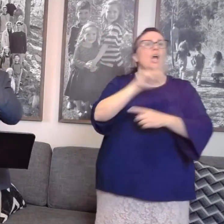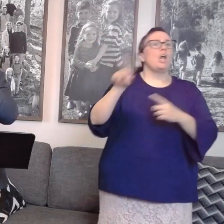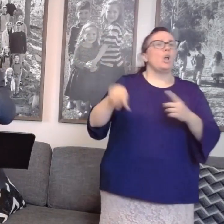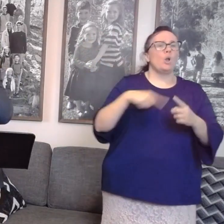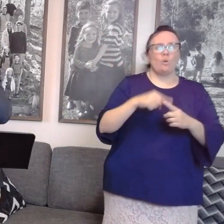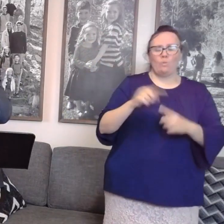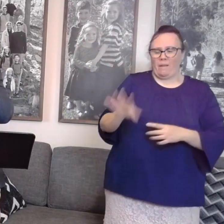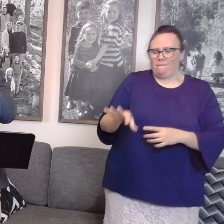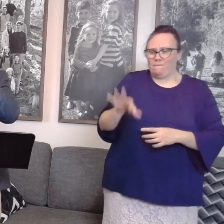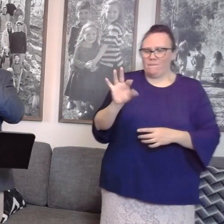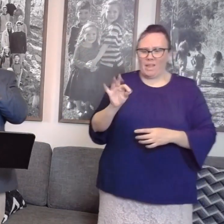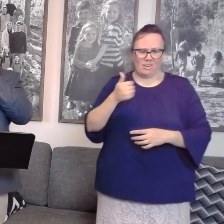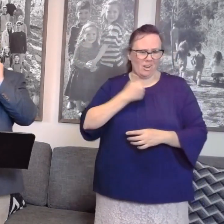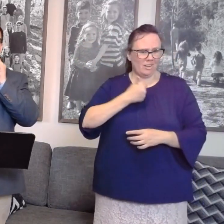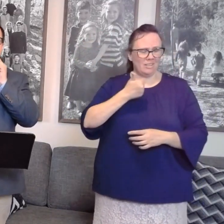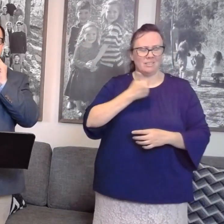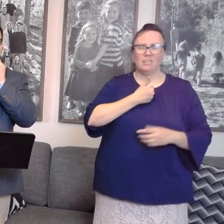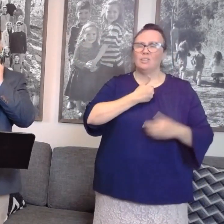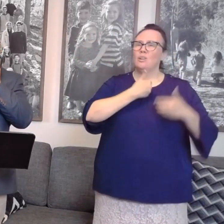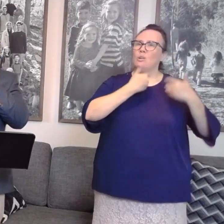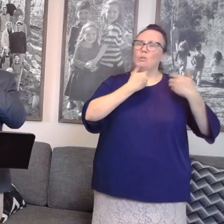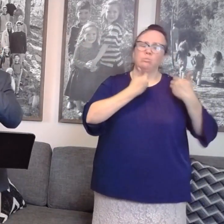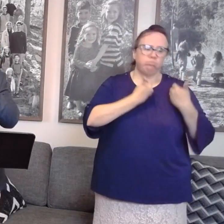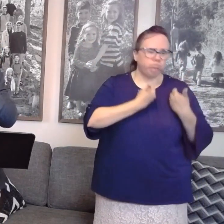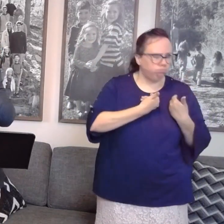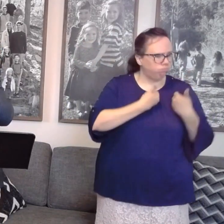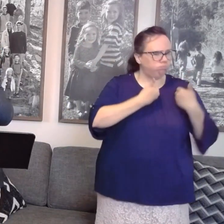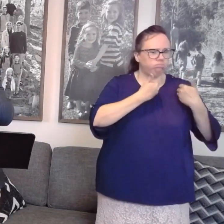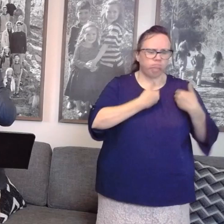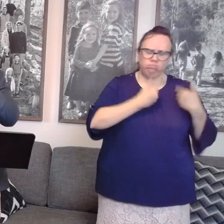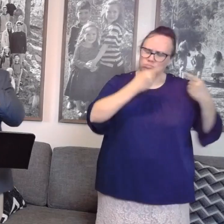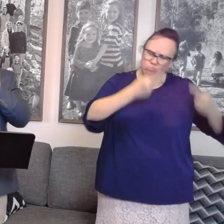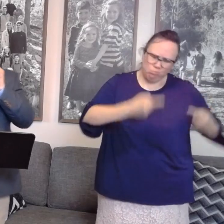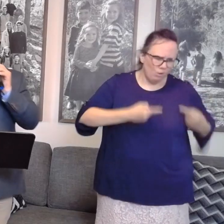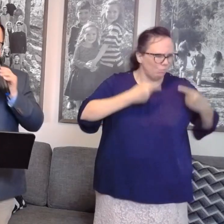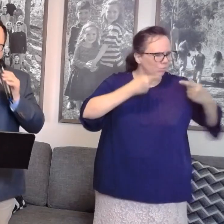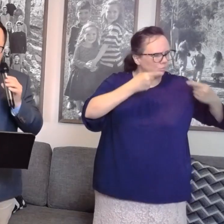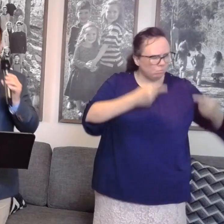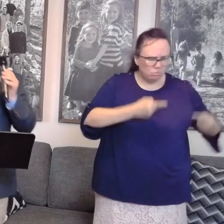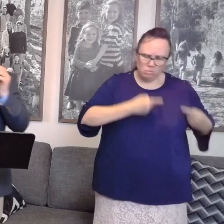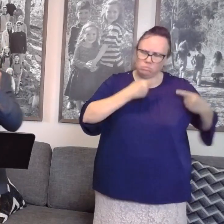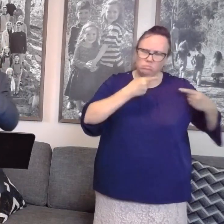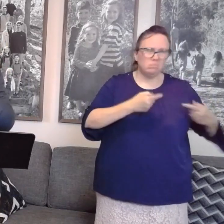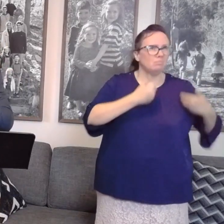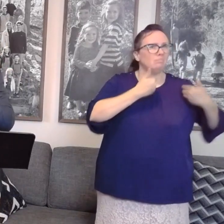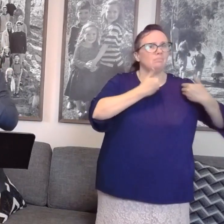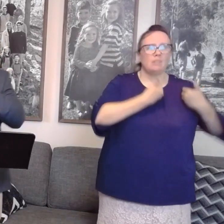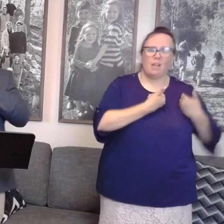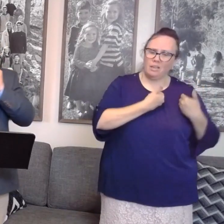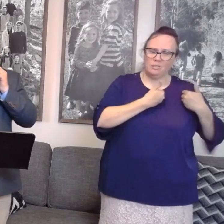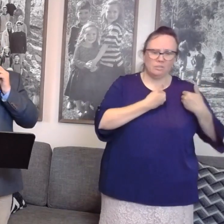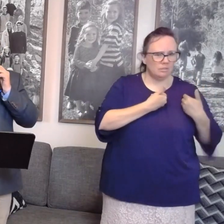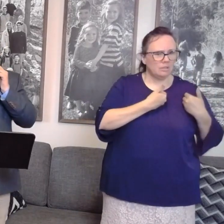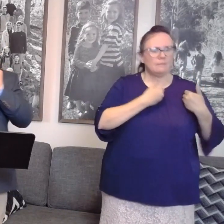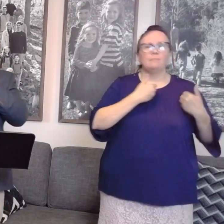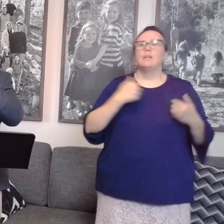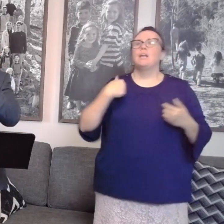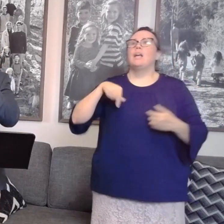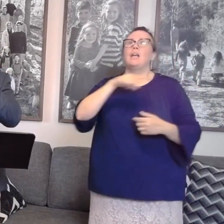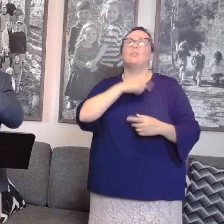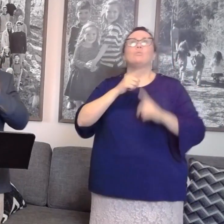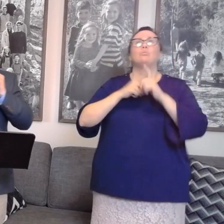all found ourselves worn out from the same old fight. That's right. Thank you, Lord. And we've